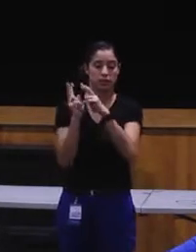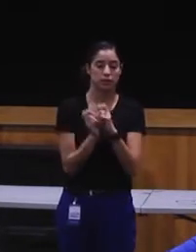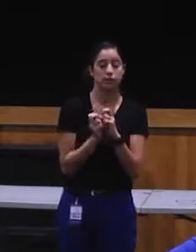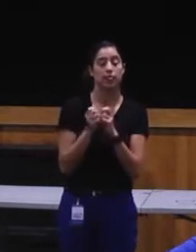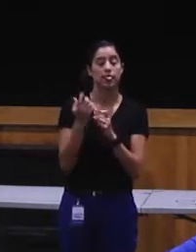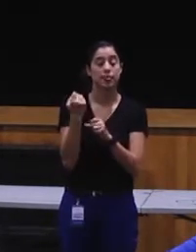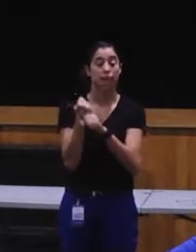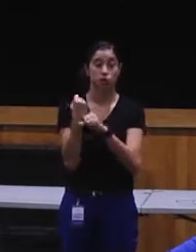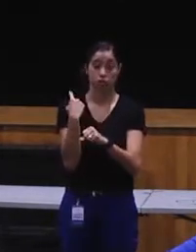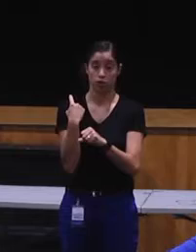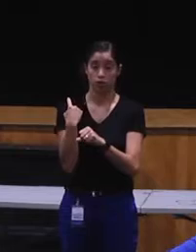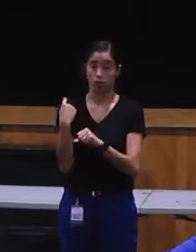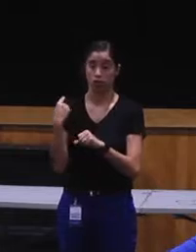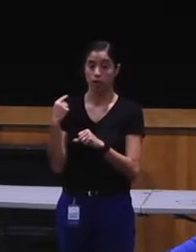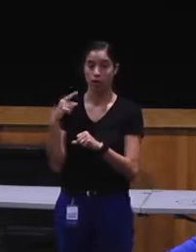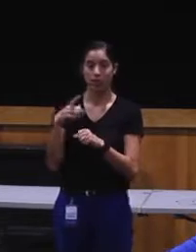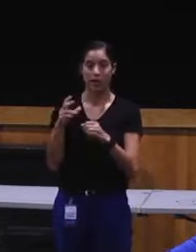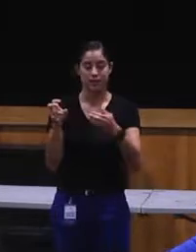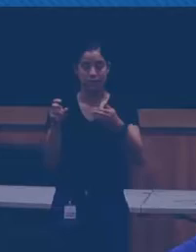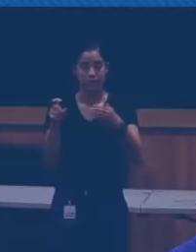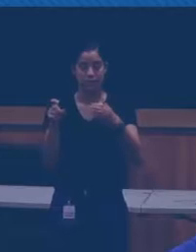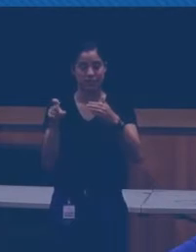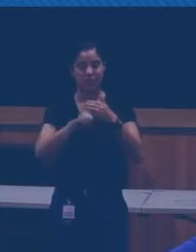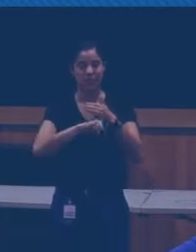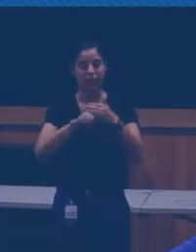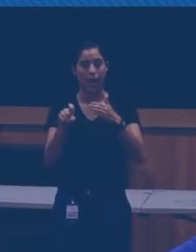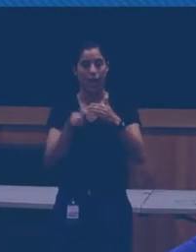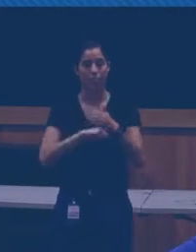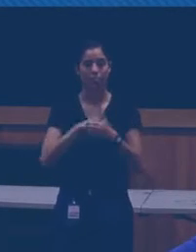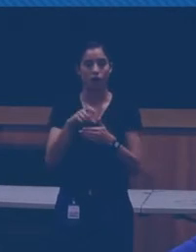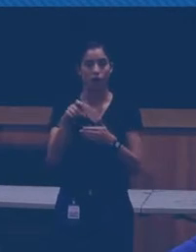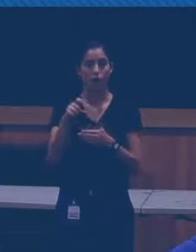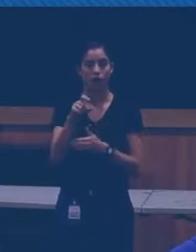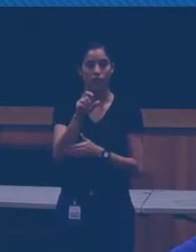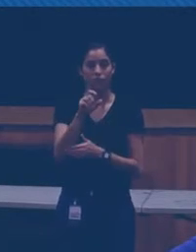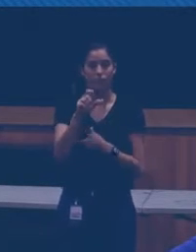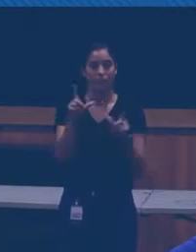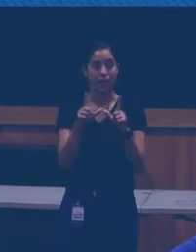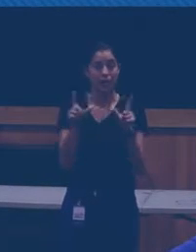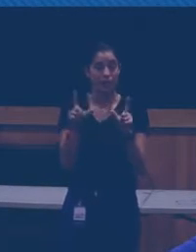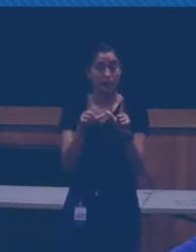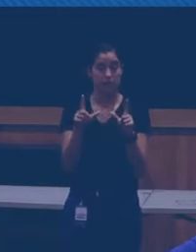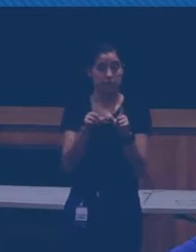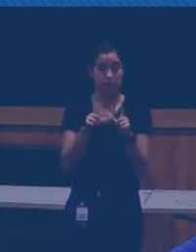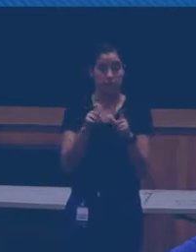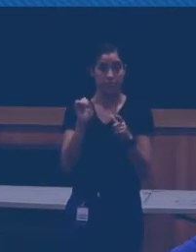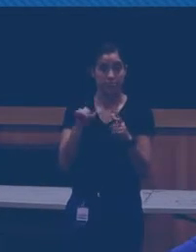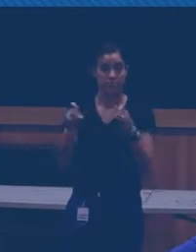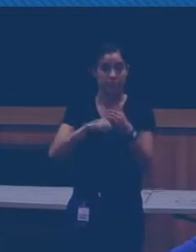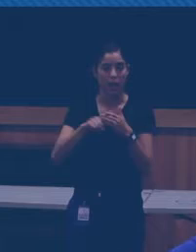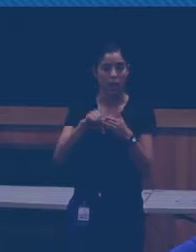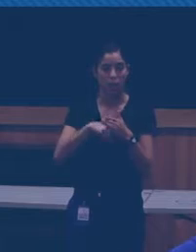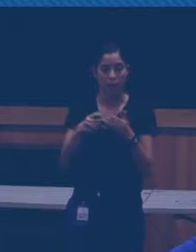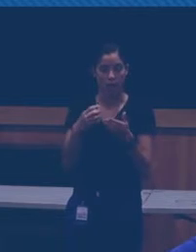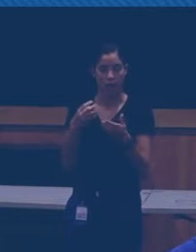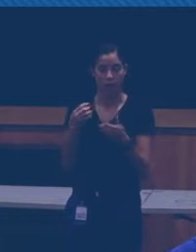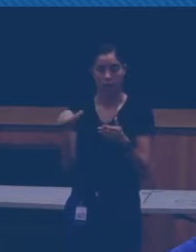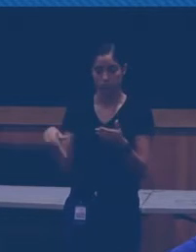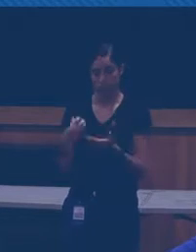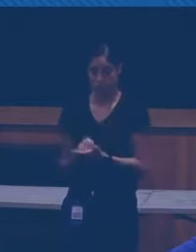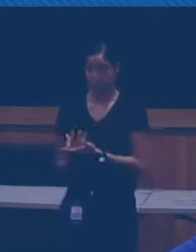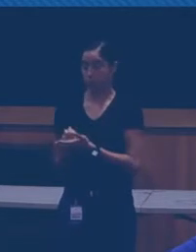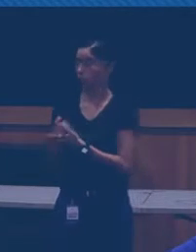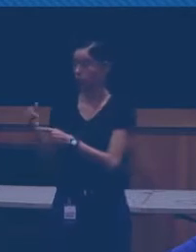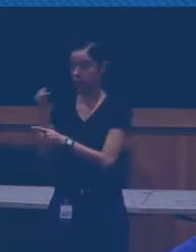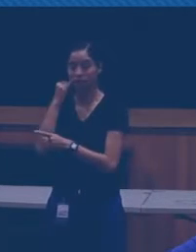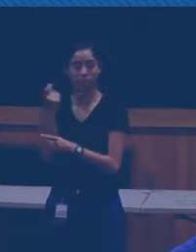where people go in and they scan their license, and through that scanning, then we get any kind of alerts if those people aren't supposed to